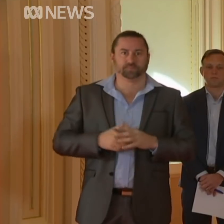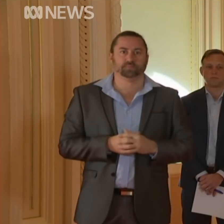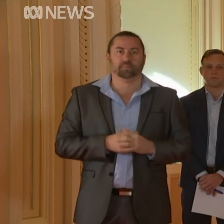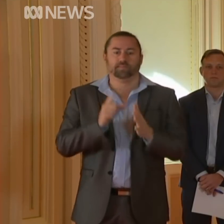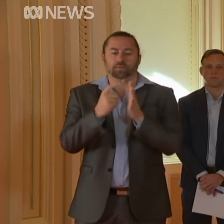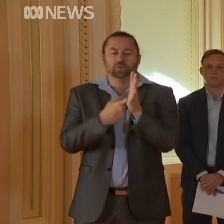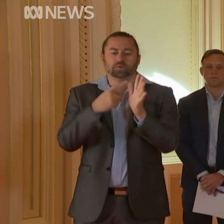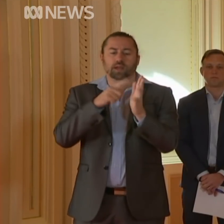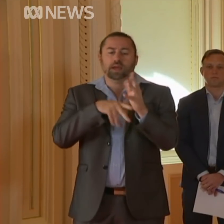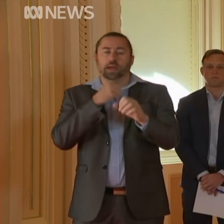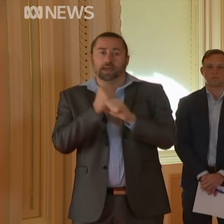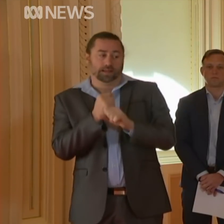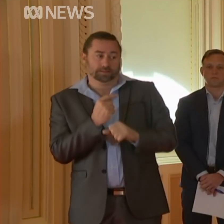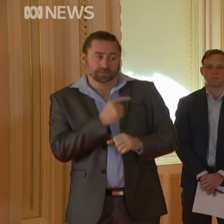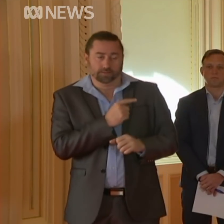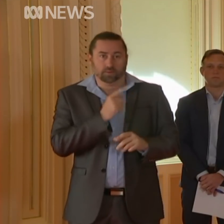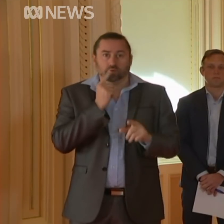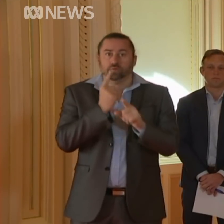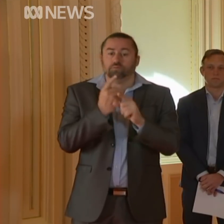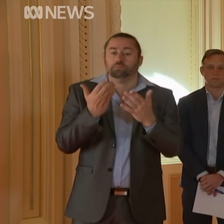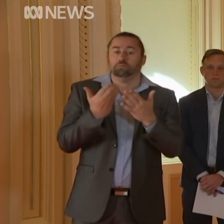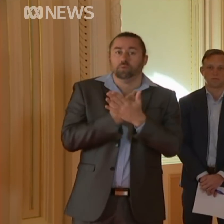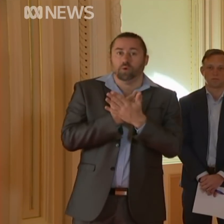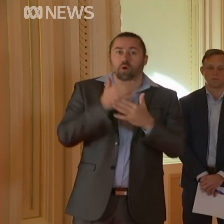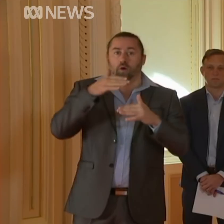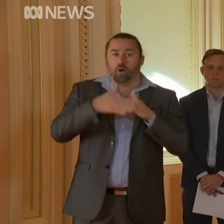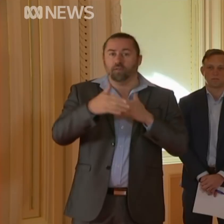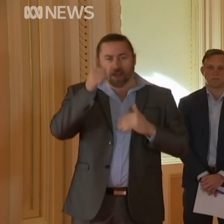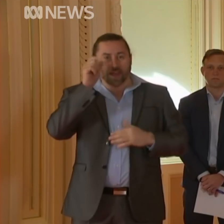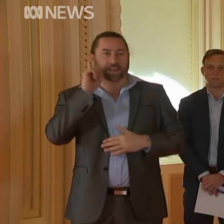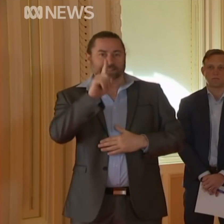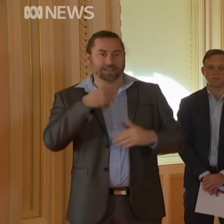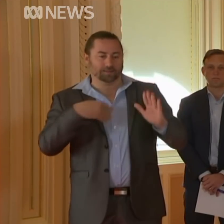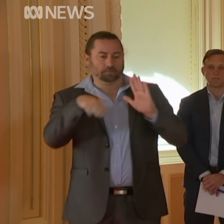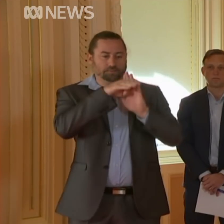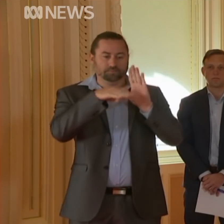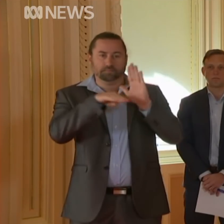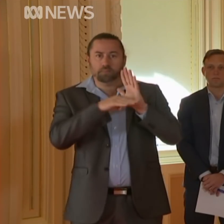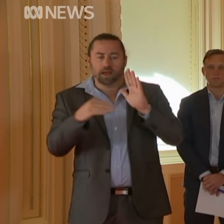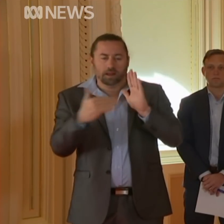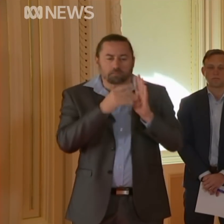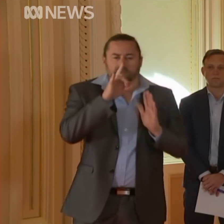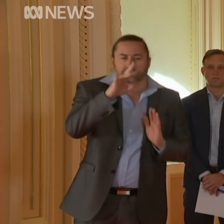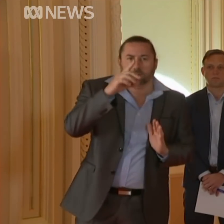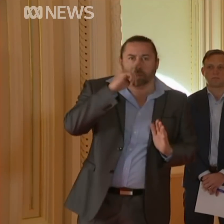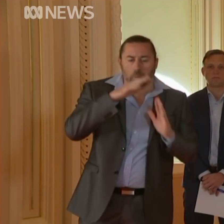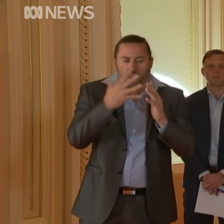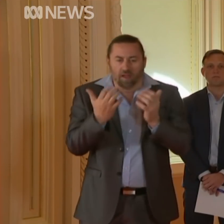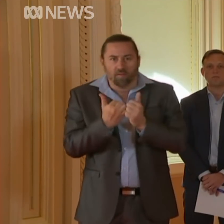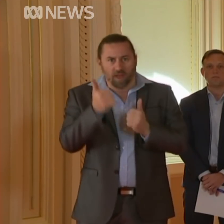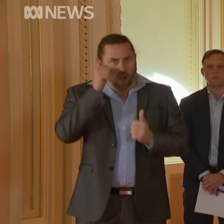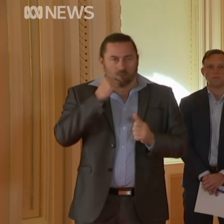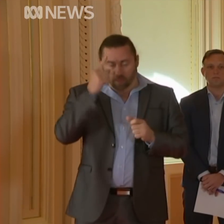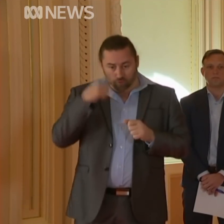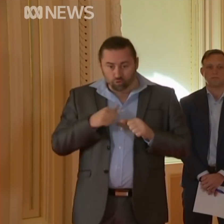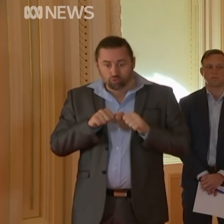Young will also talk a little bit more today about the restrictions we've put in place. We've had to act very quickly and swiftly